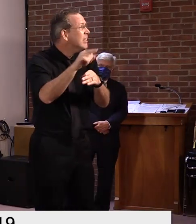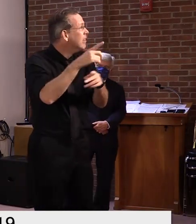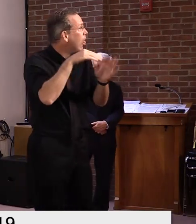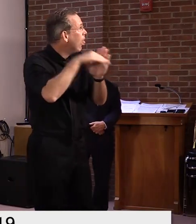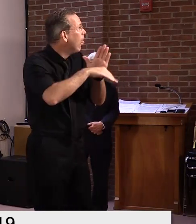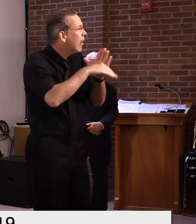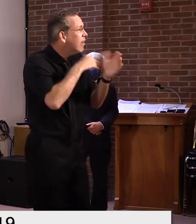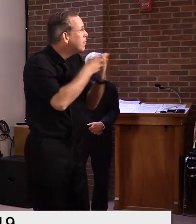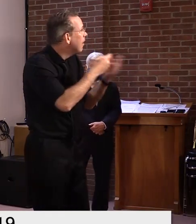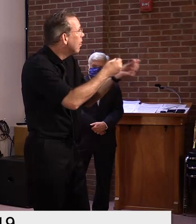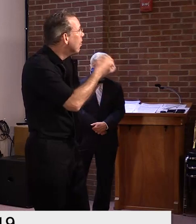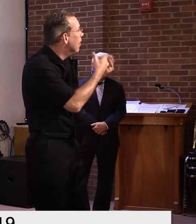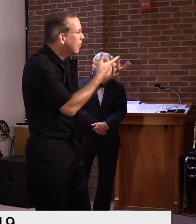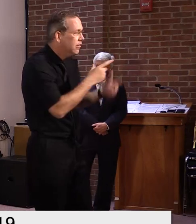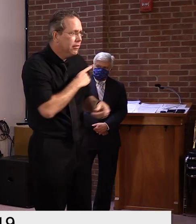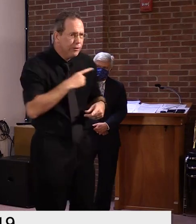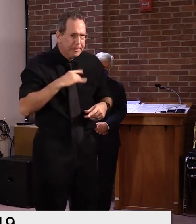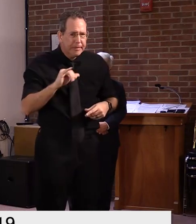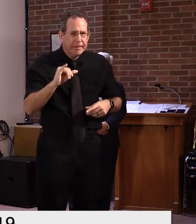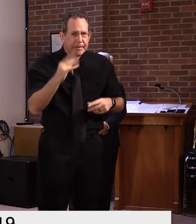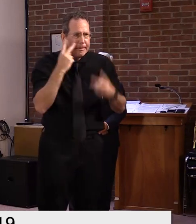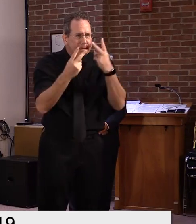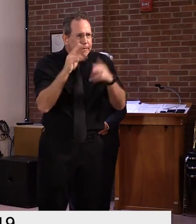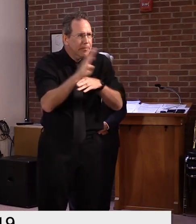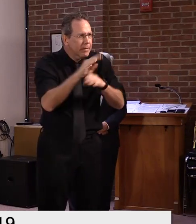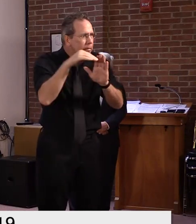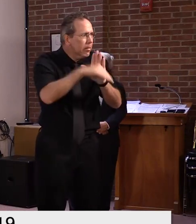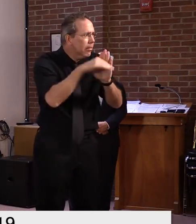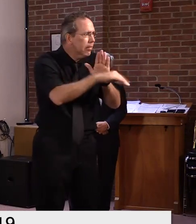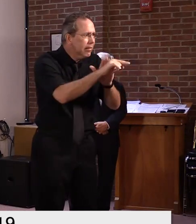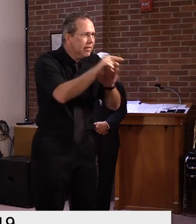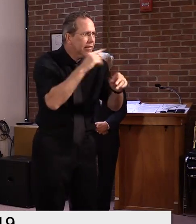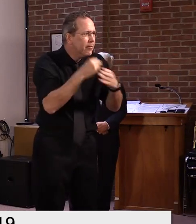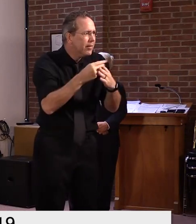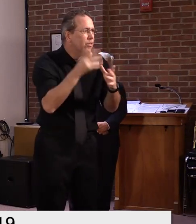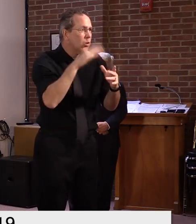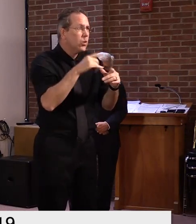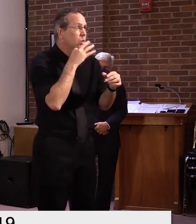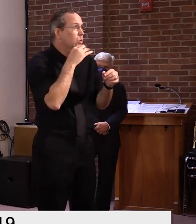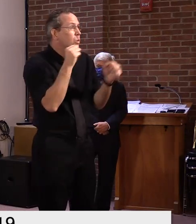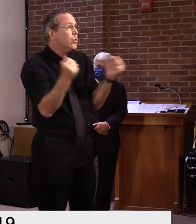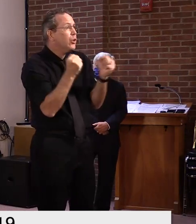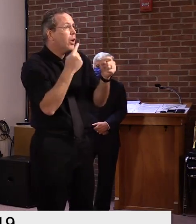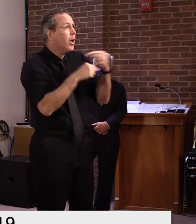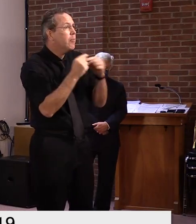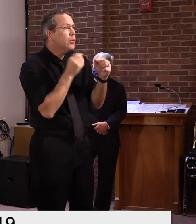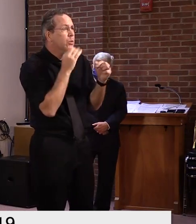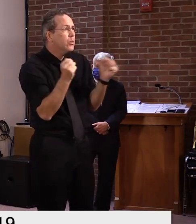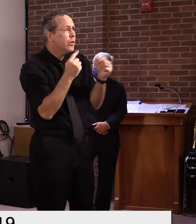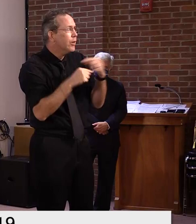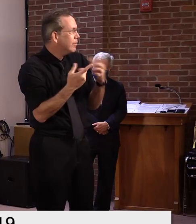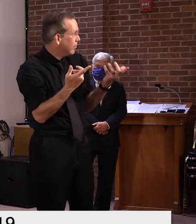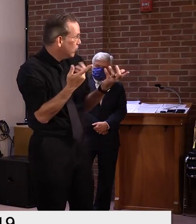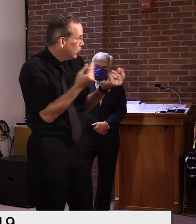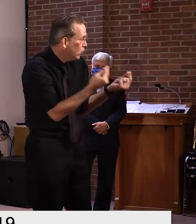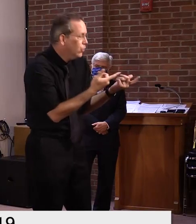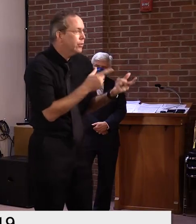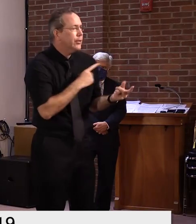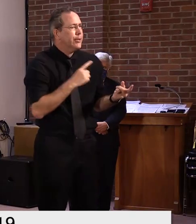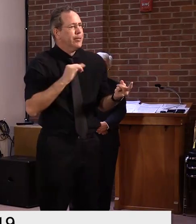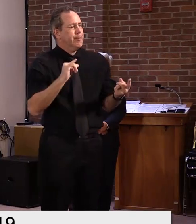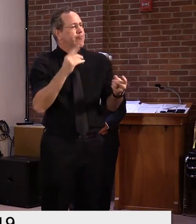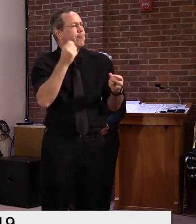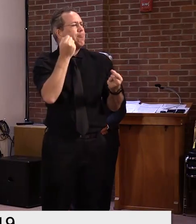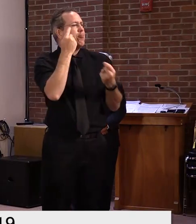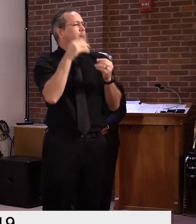today. Because again, we have to think beyond the pandemic, beyond just the next month or two. We have to